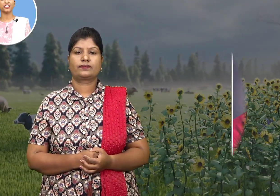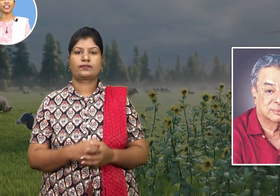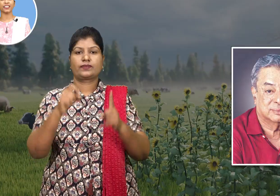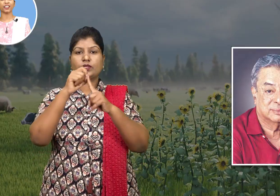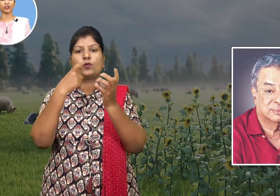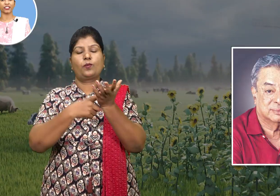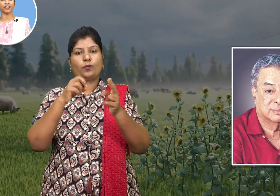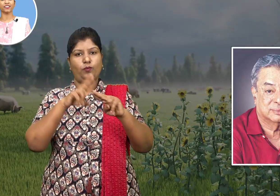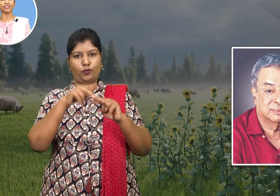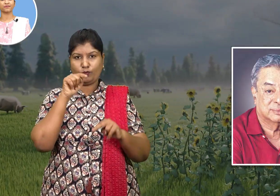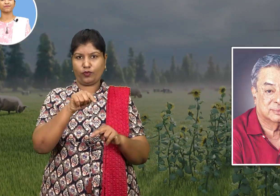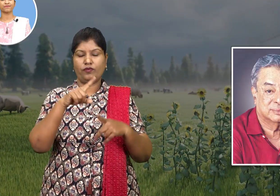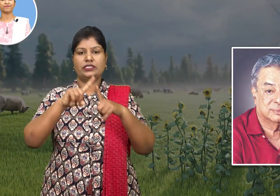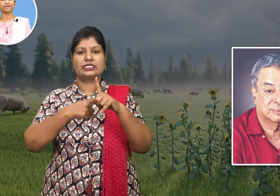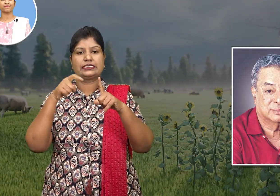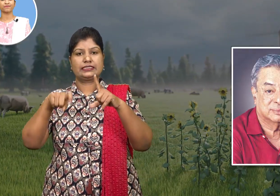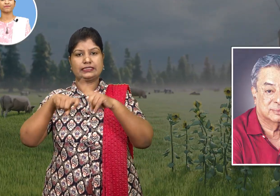Professor J.K. Kurian,